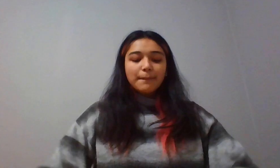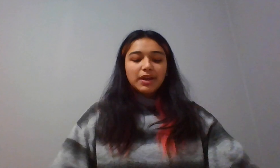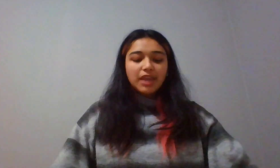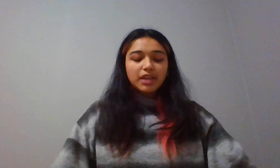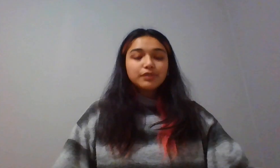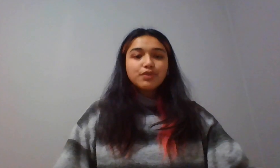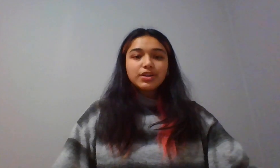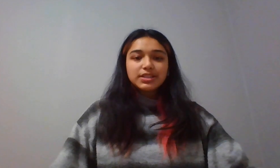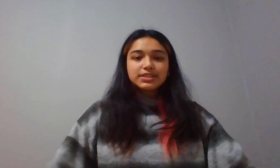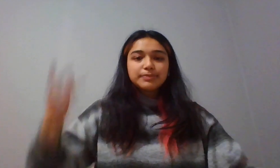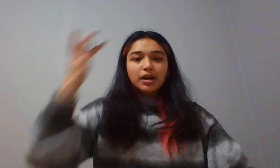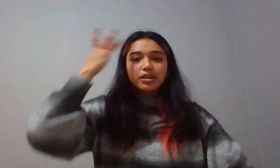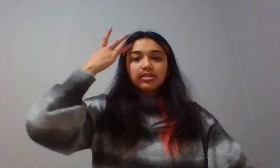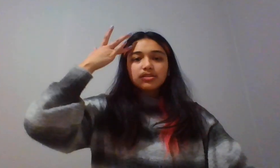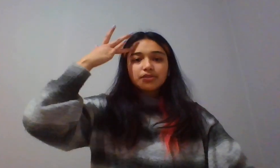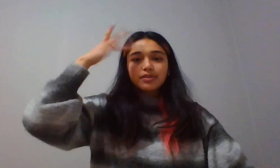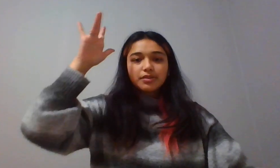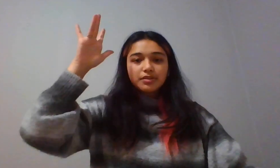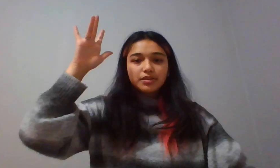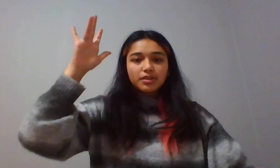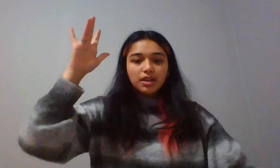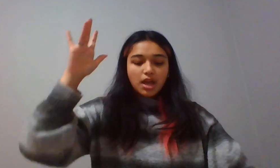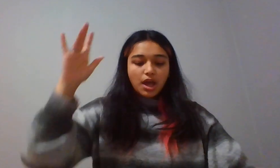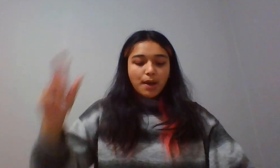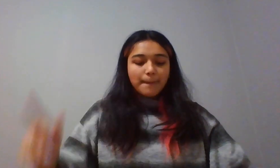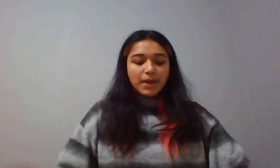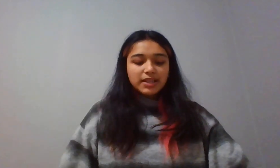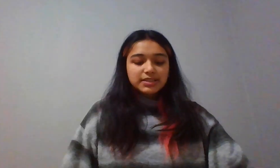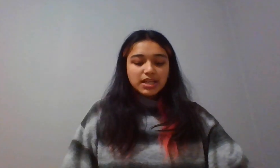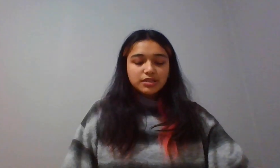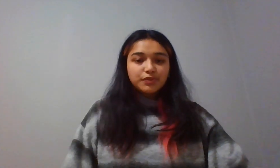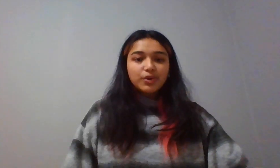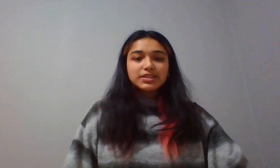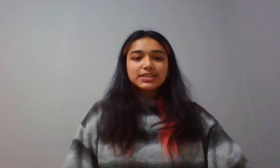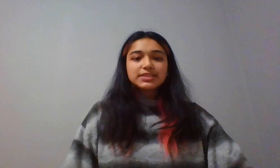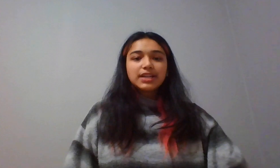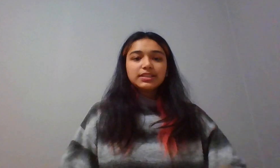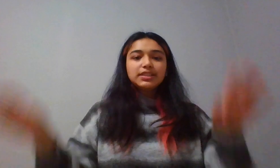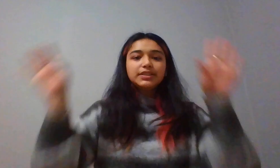My ninth word is smart. My tenth word is Sunday.